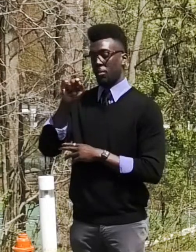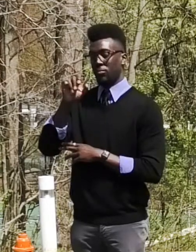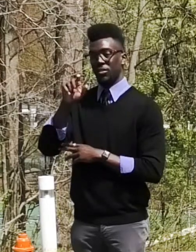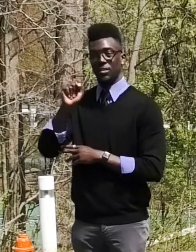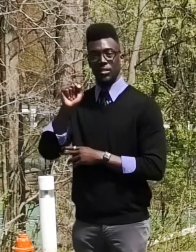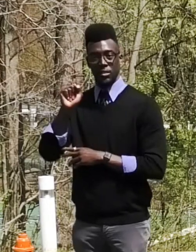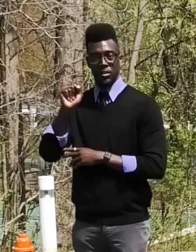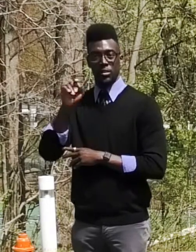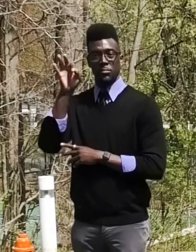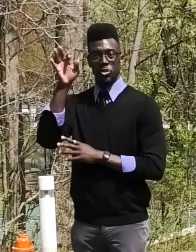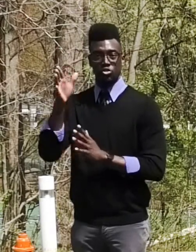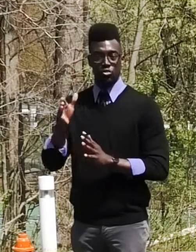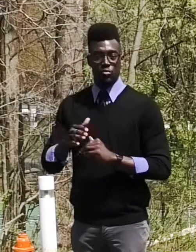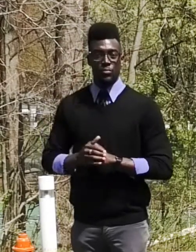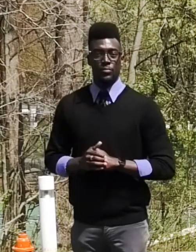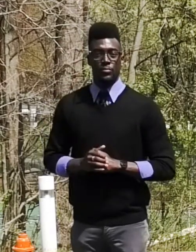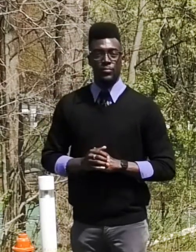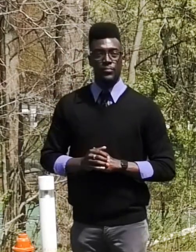Dr. Sapp Jones.